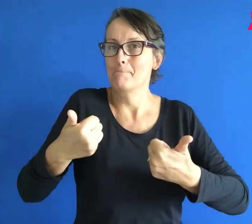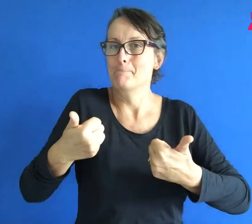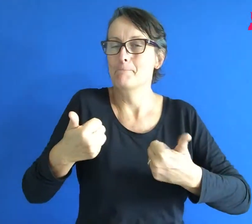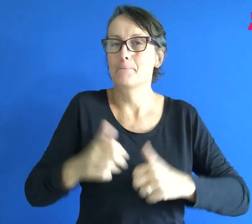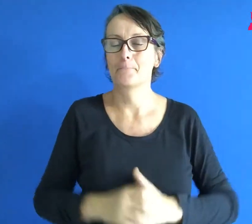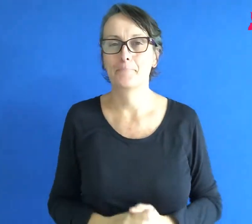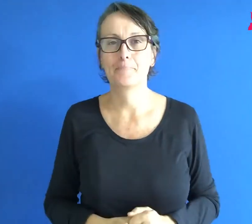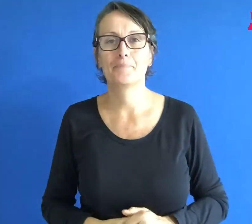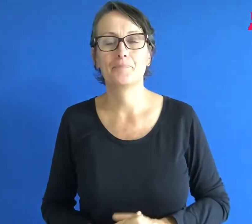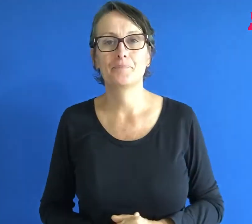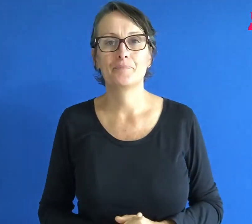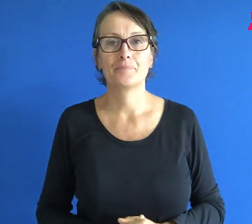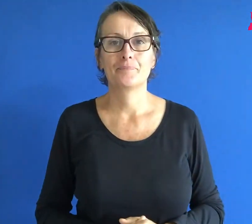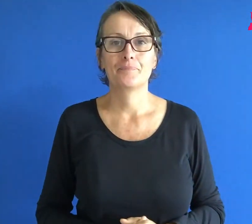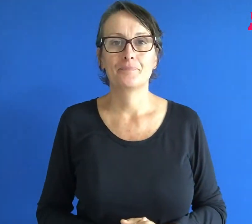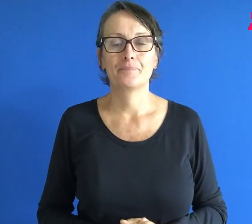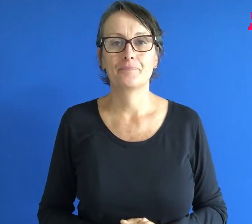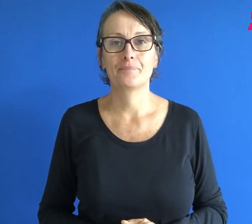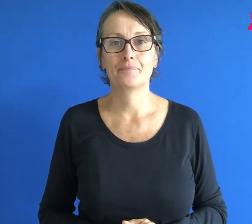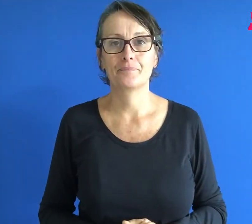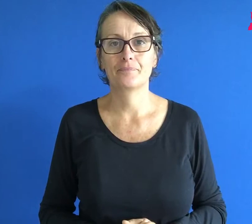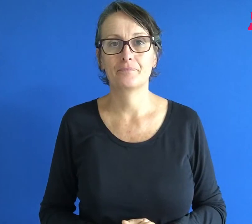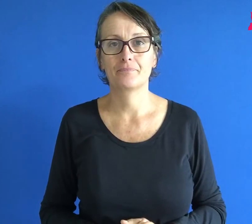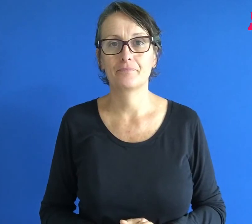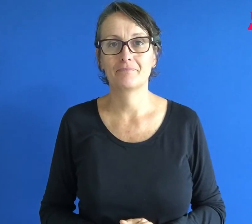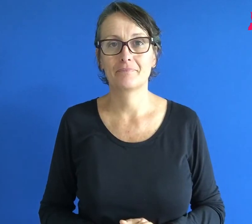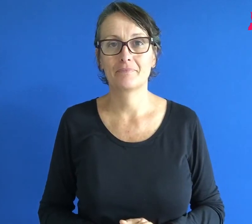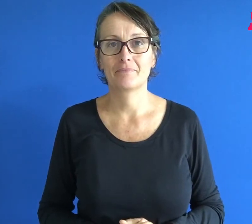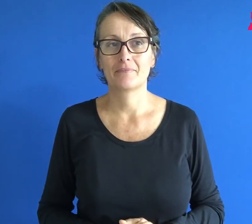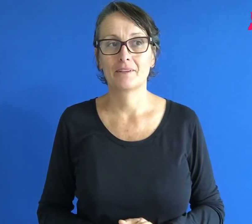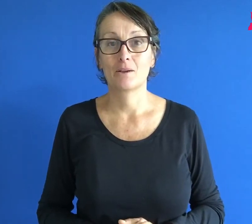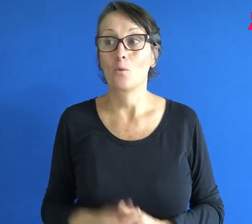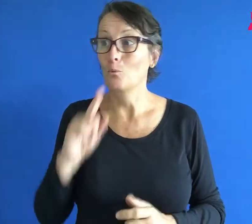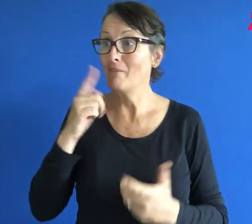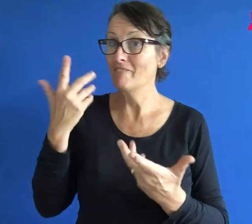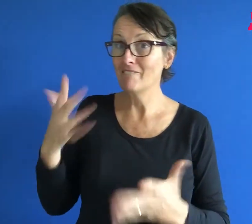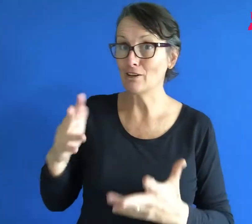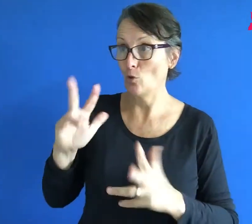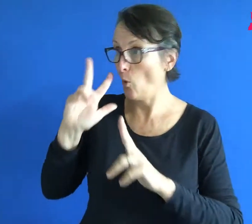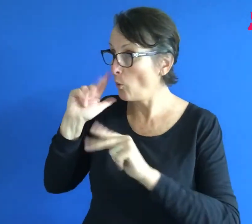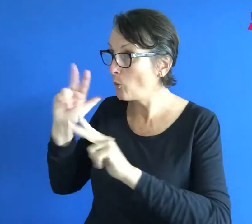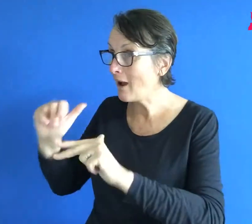The high fives you're giving yourself after that, everyone's come out the other end